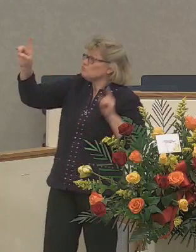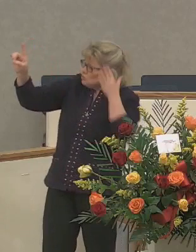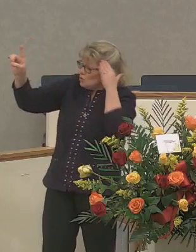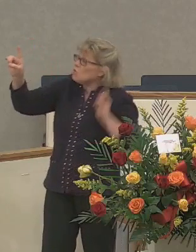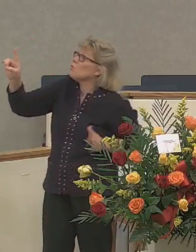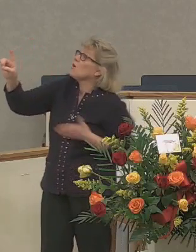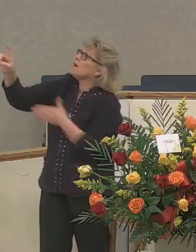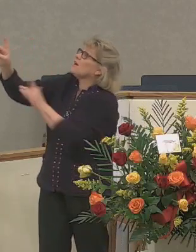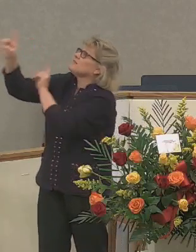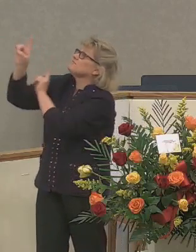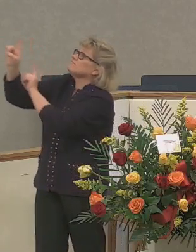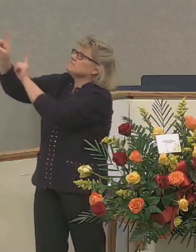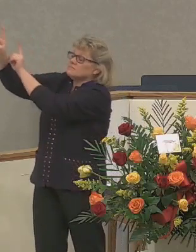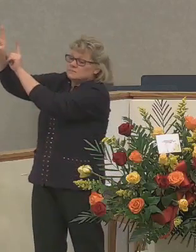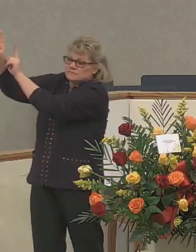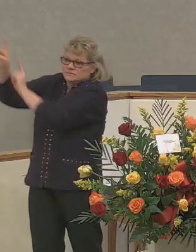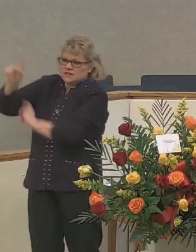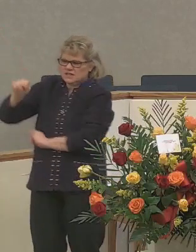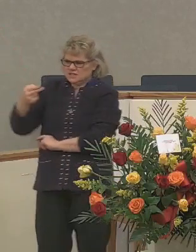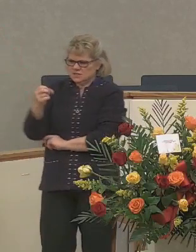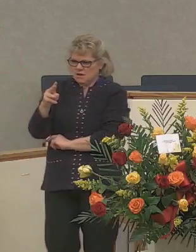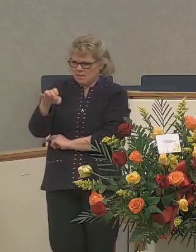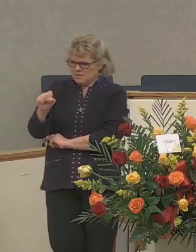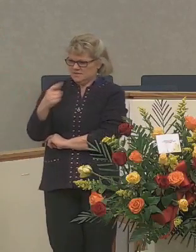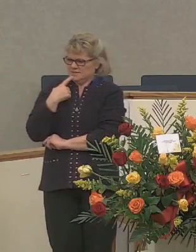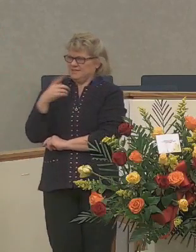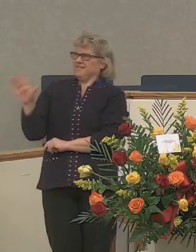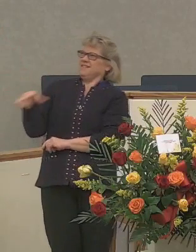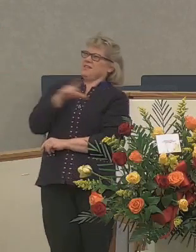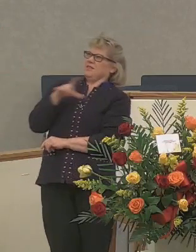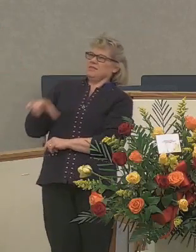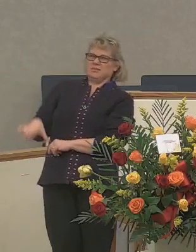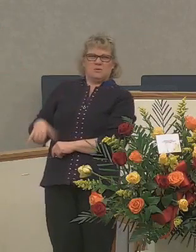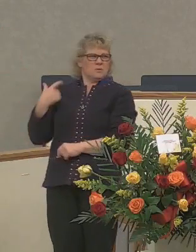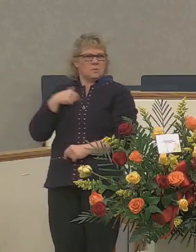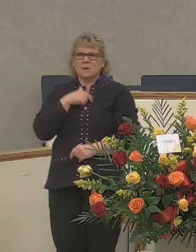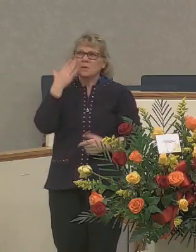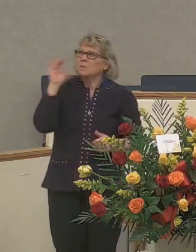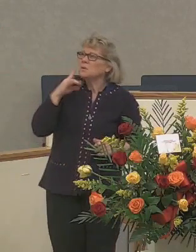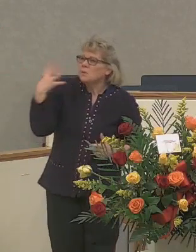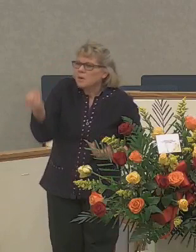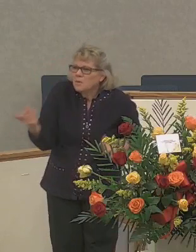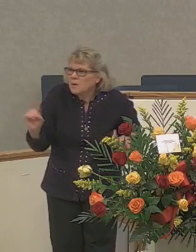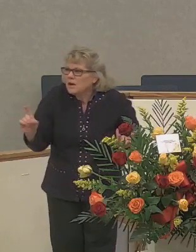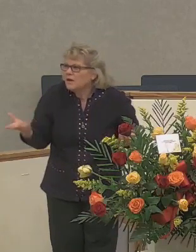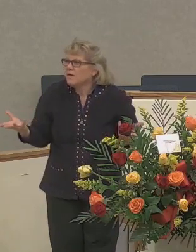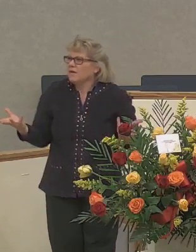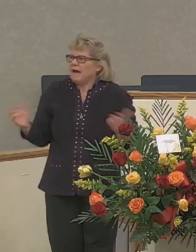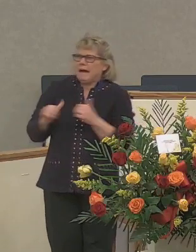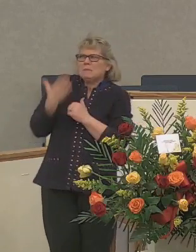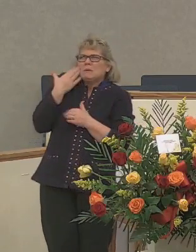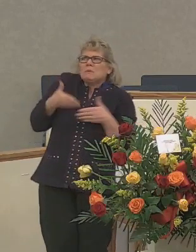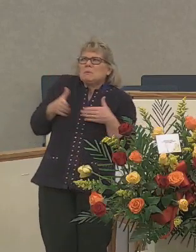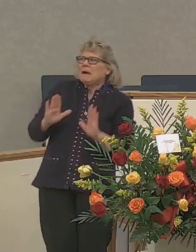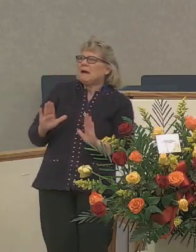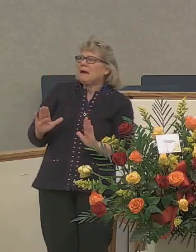know. Thomas saith unto him, Lord, we know not whither thou goest, and how can we know the